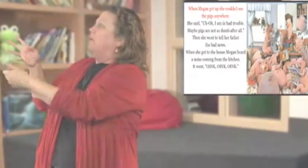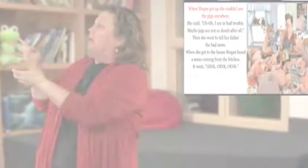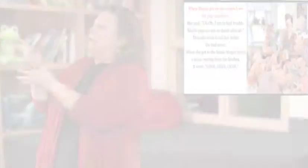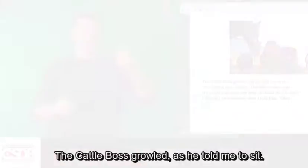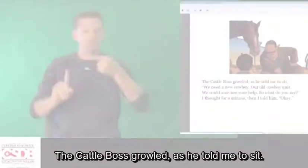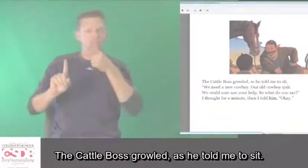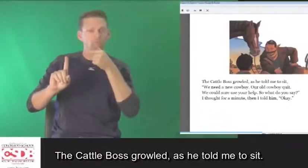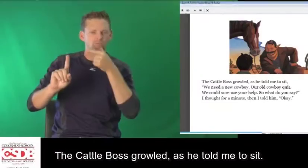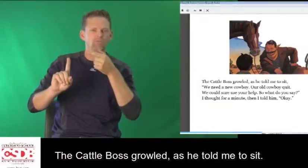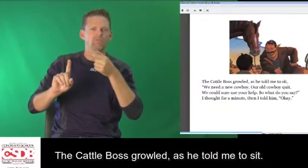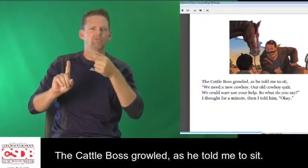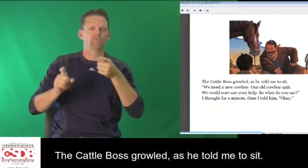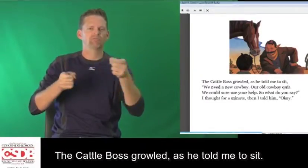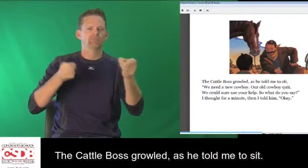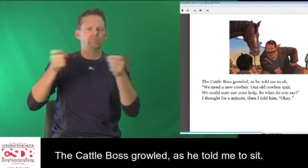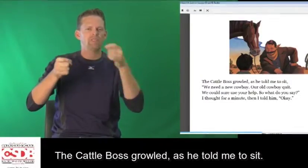The cattle boss growled.